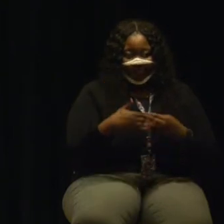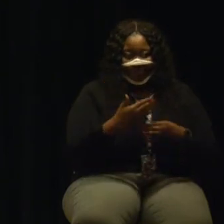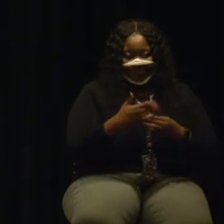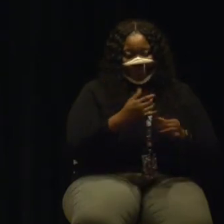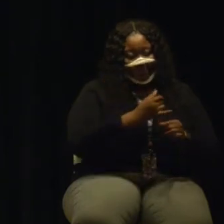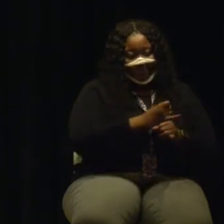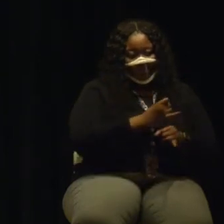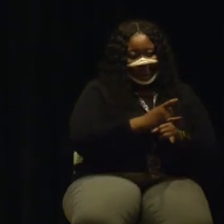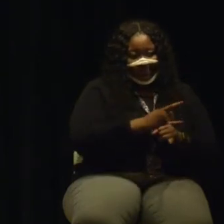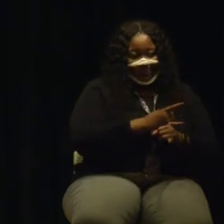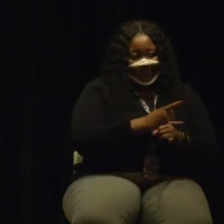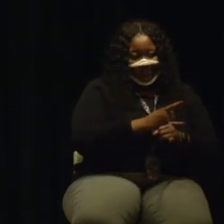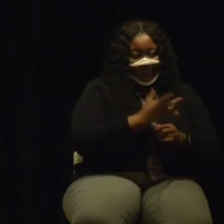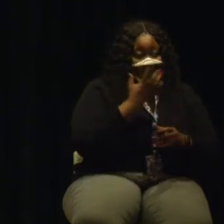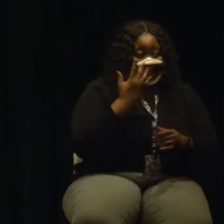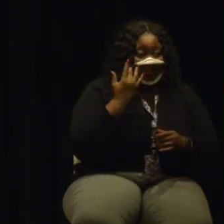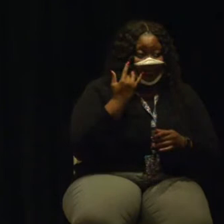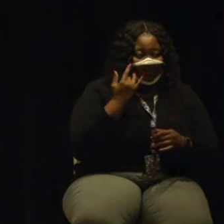cheap.